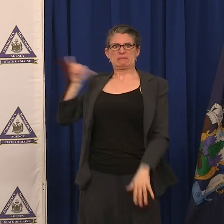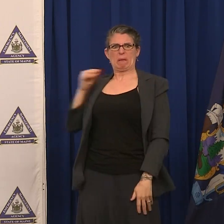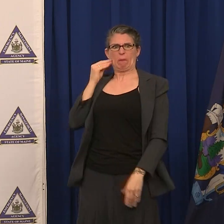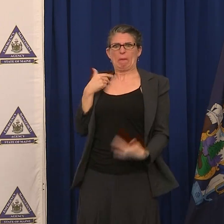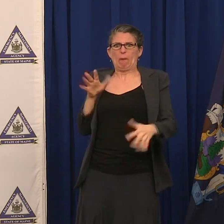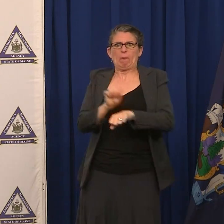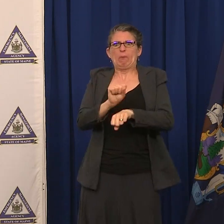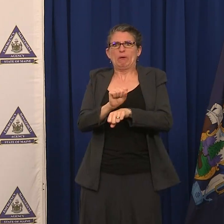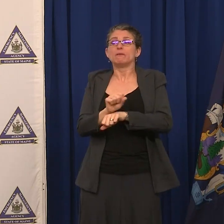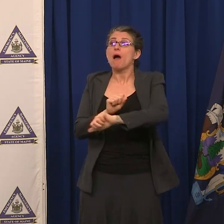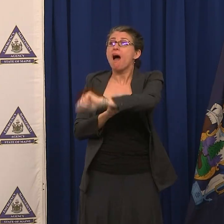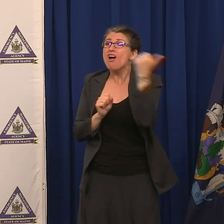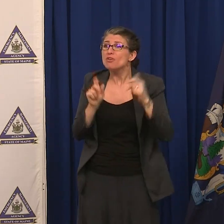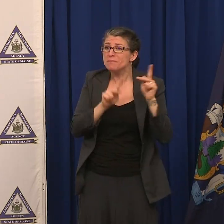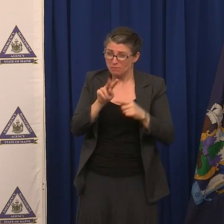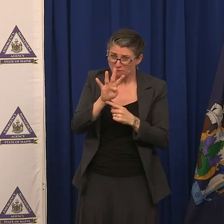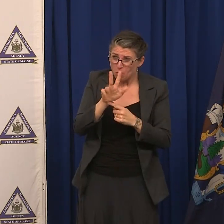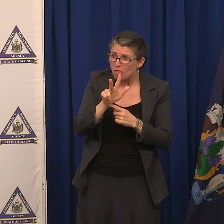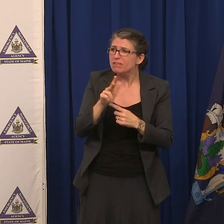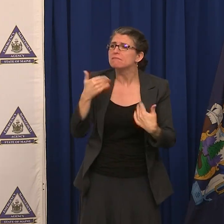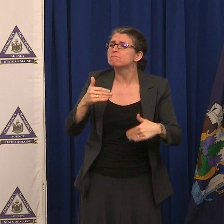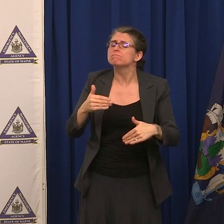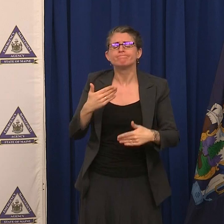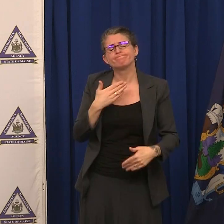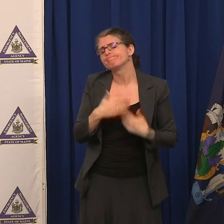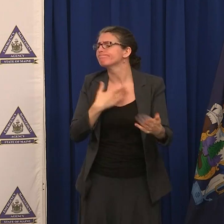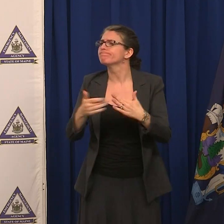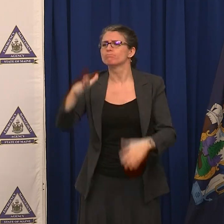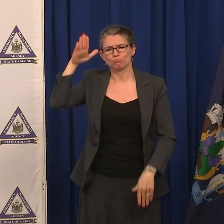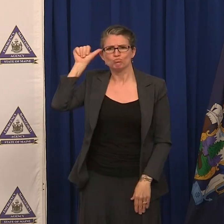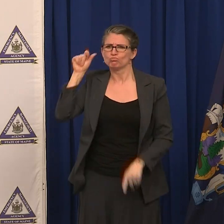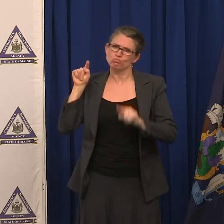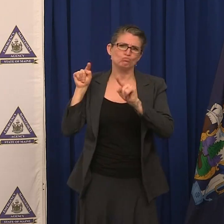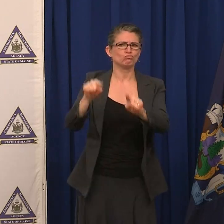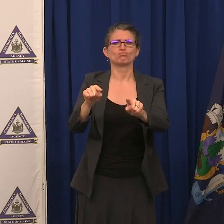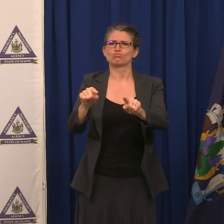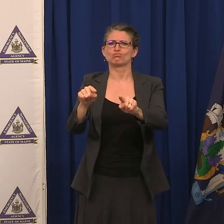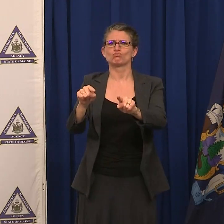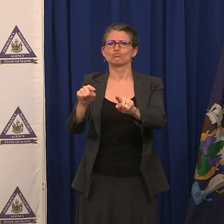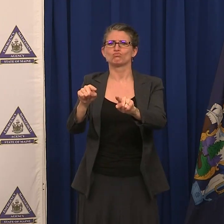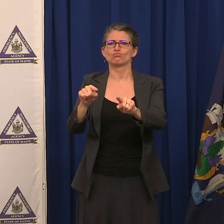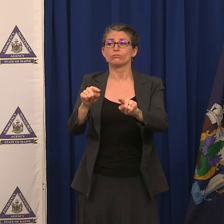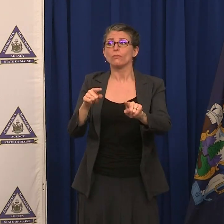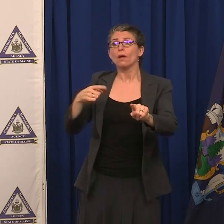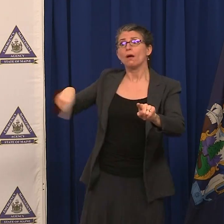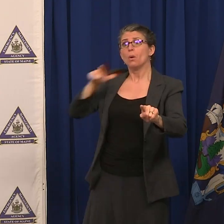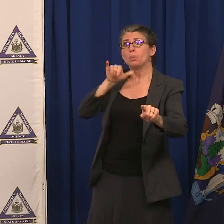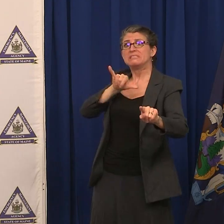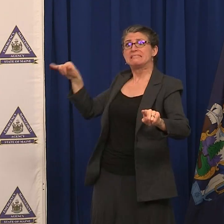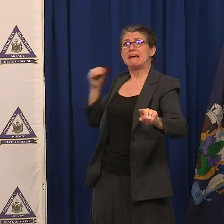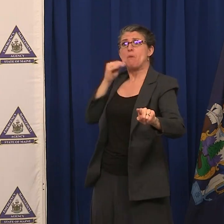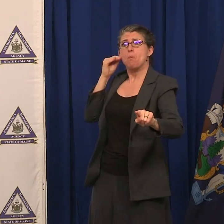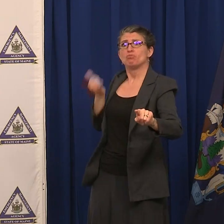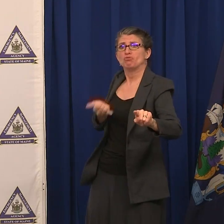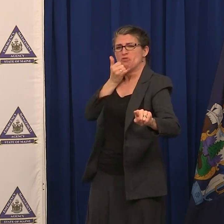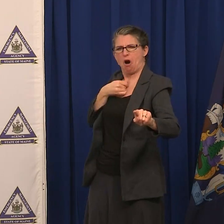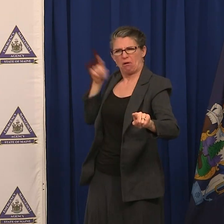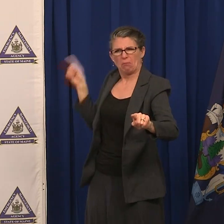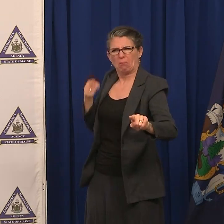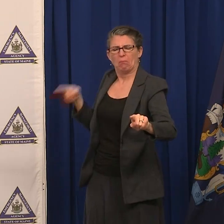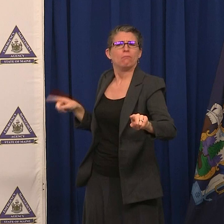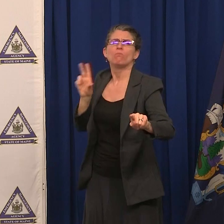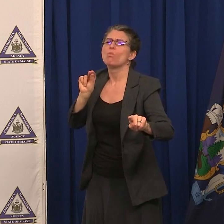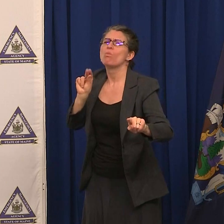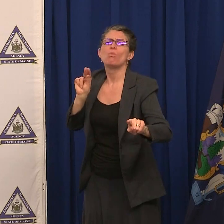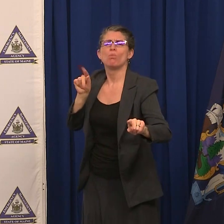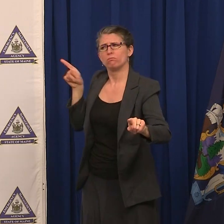of COVID-19. By staying home, all of us are doing our part, but by running to the front lines, healthcare workers